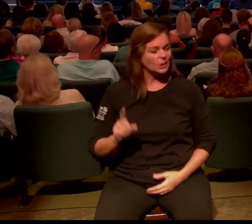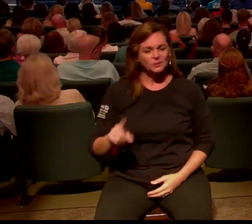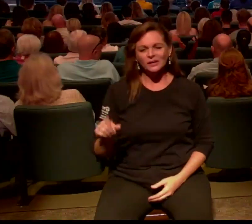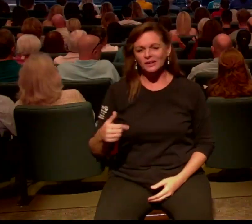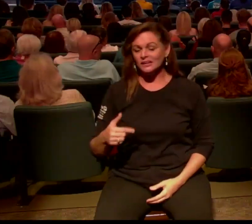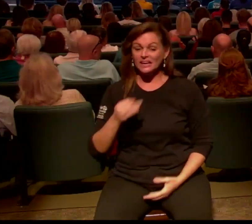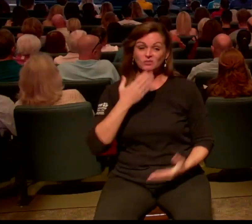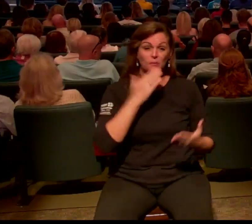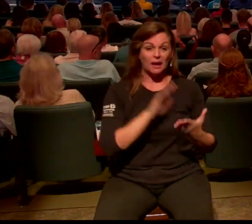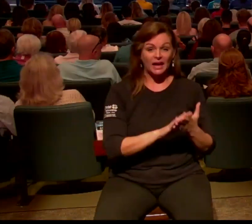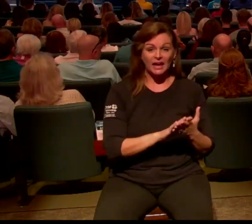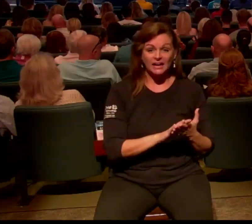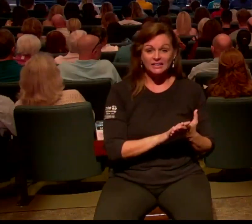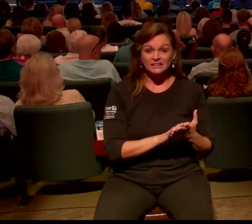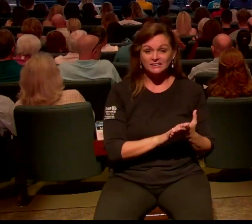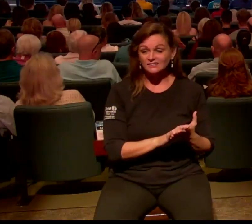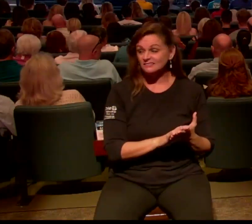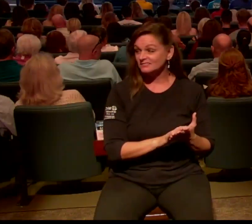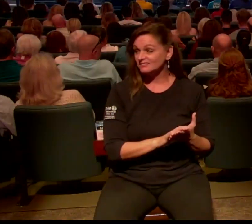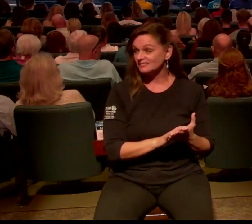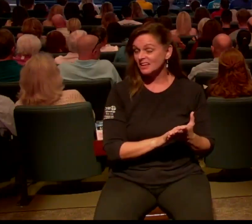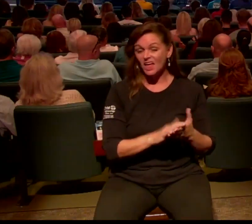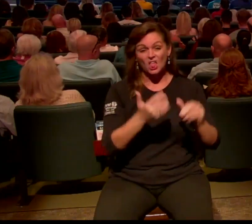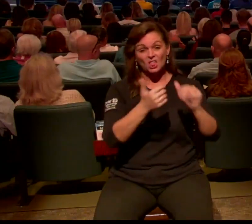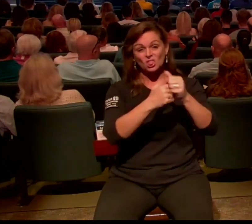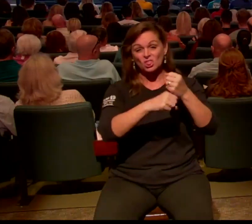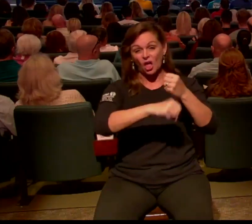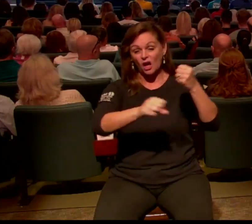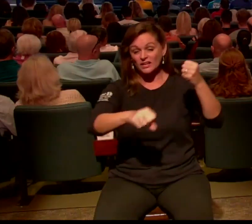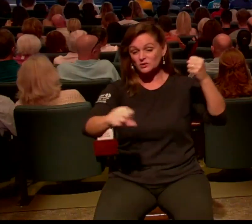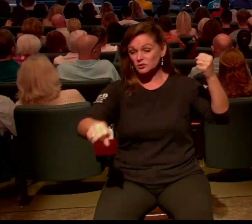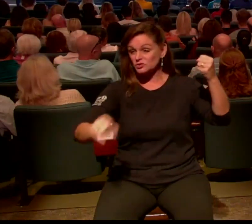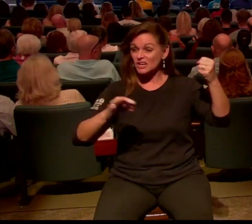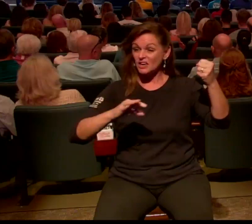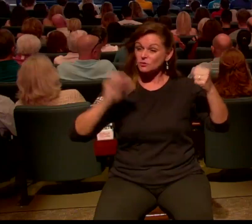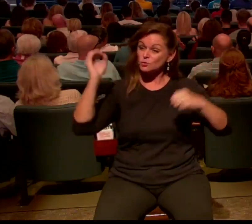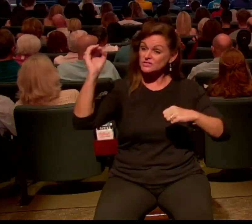if you're bad, a long introduction won't help you.